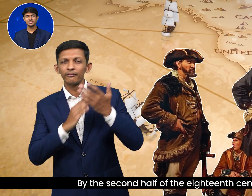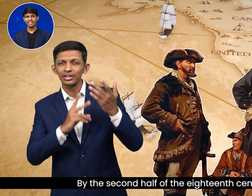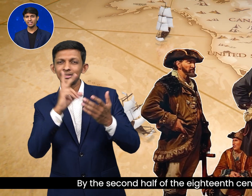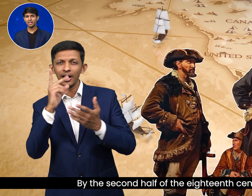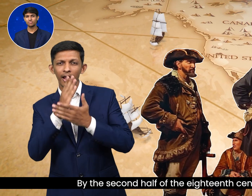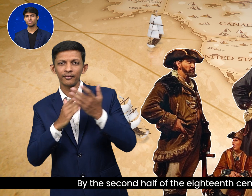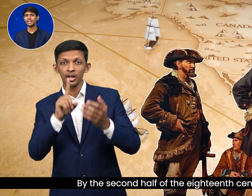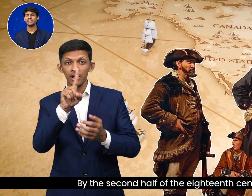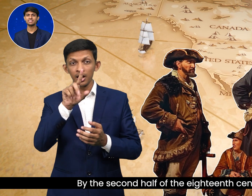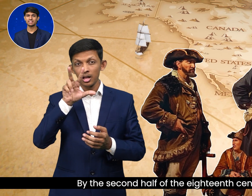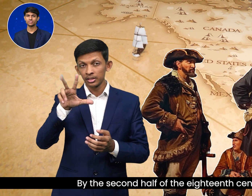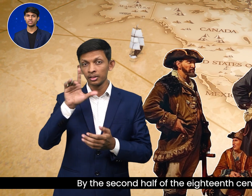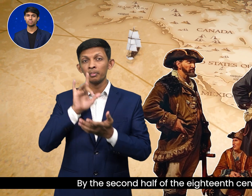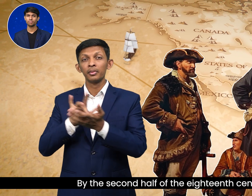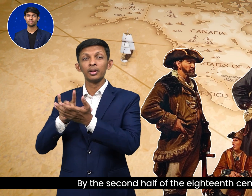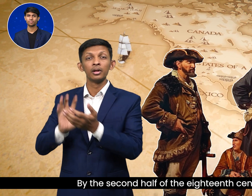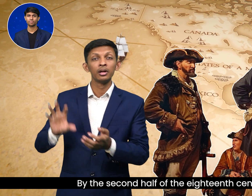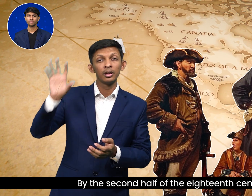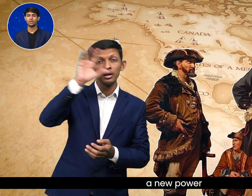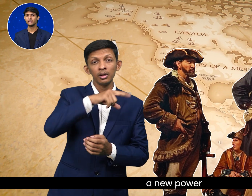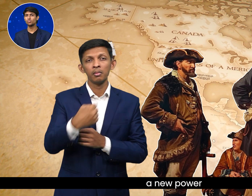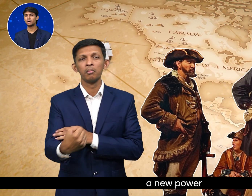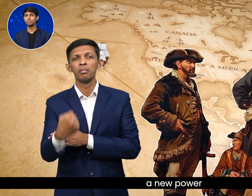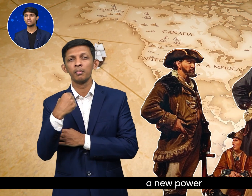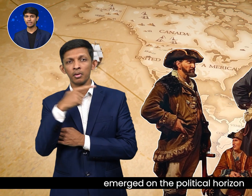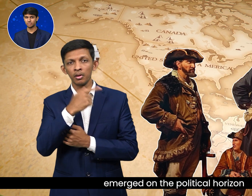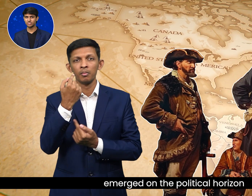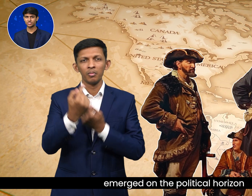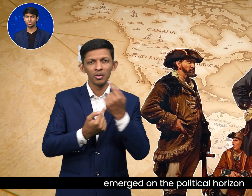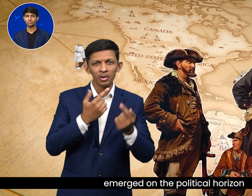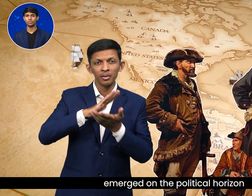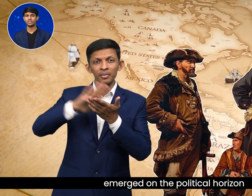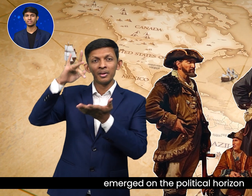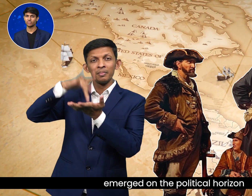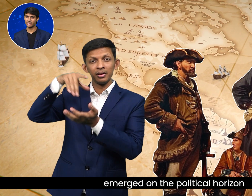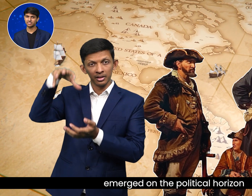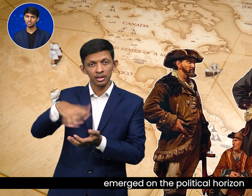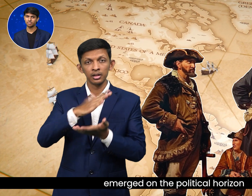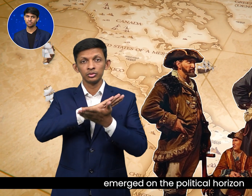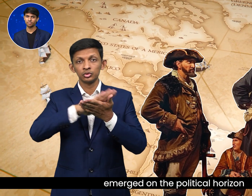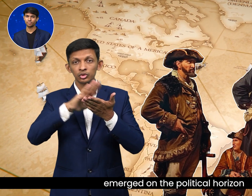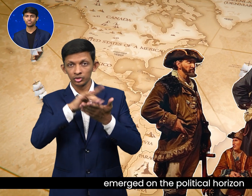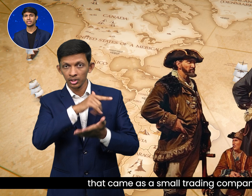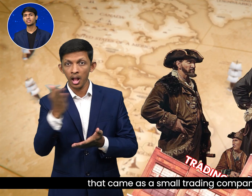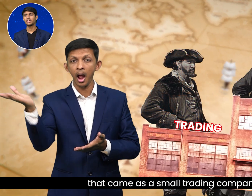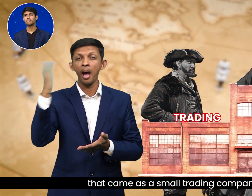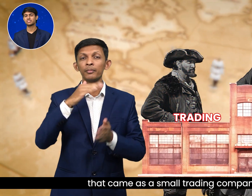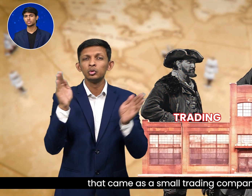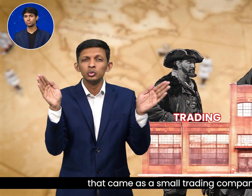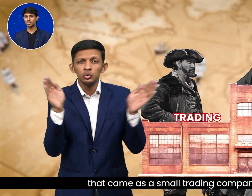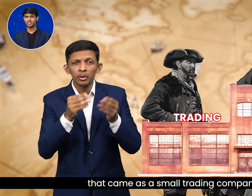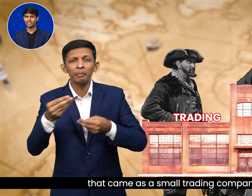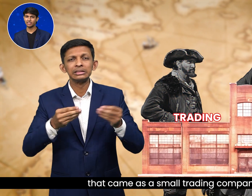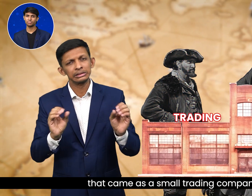By the second half of the 18th century, a new power emerged on the political horizon that came